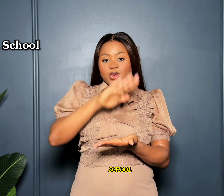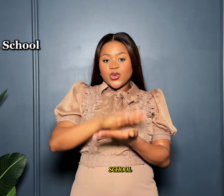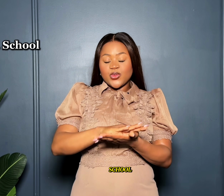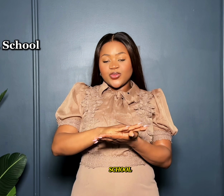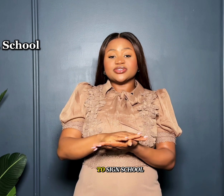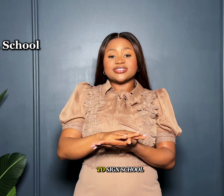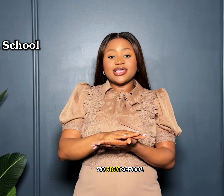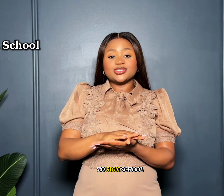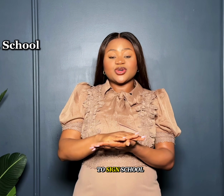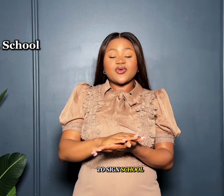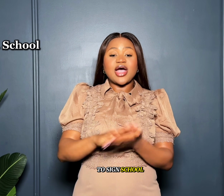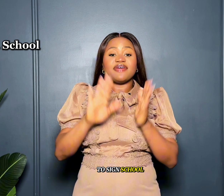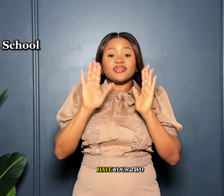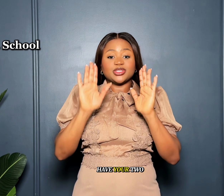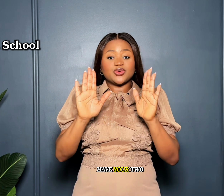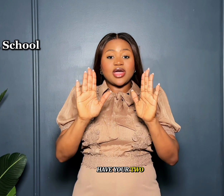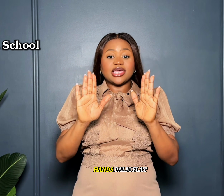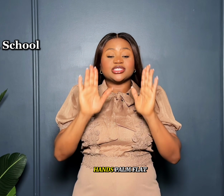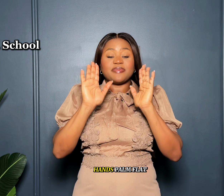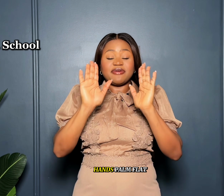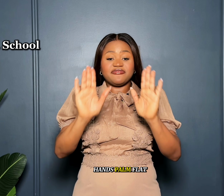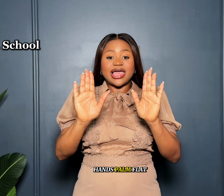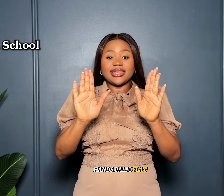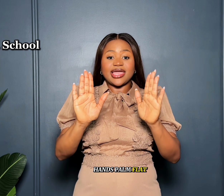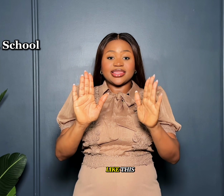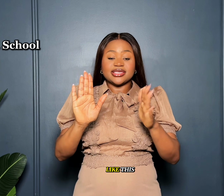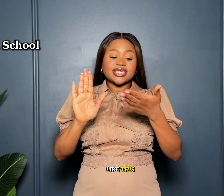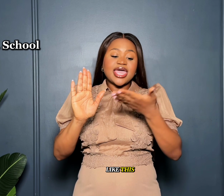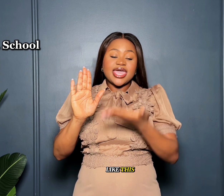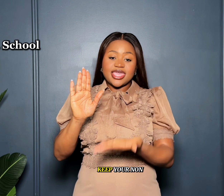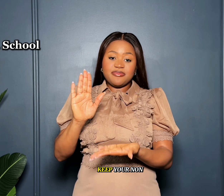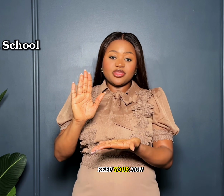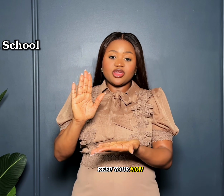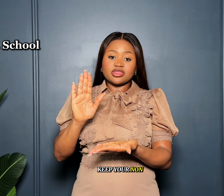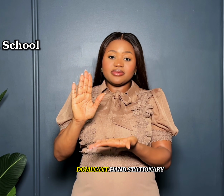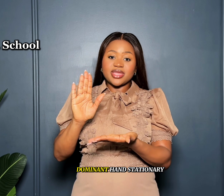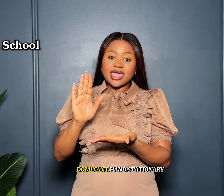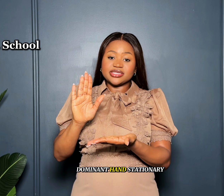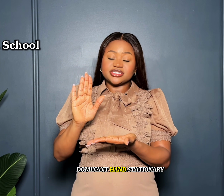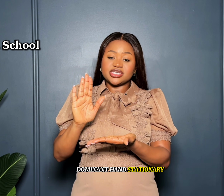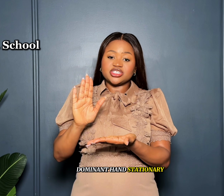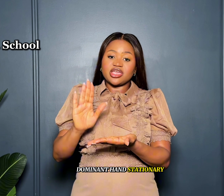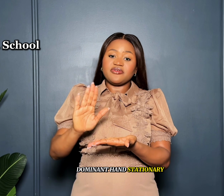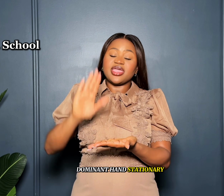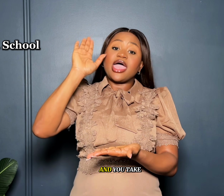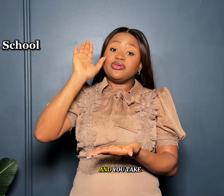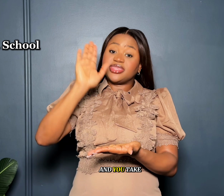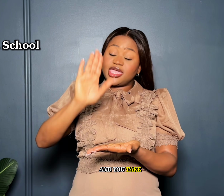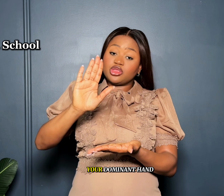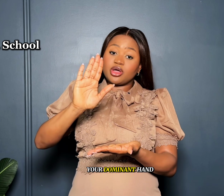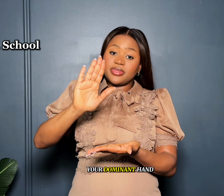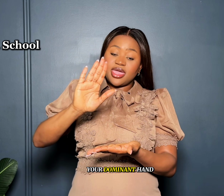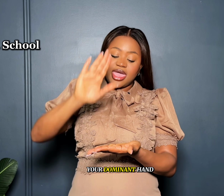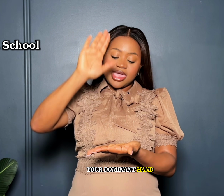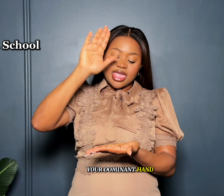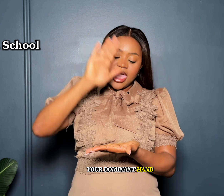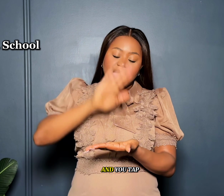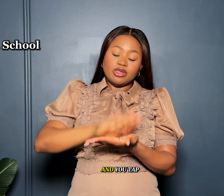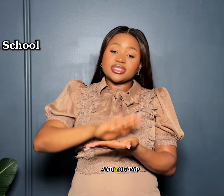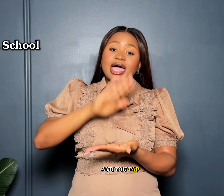School. To sign school, have your two hands palm flat like this. Keep your non-dominant hand stationary, and you take your dominant hand and you tap